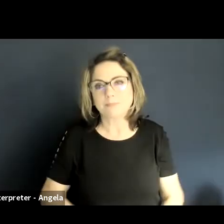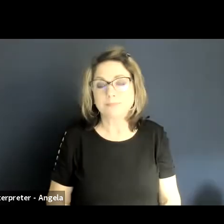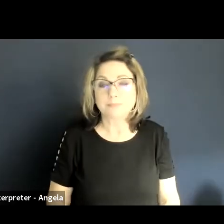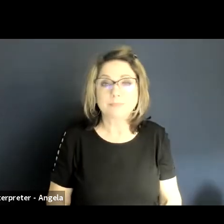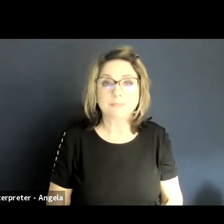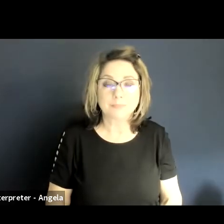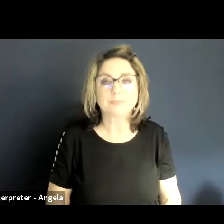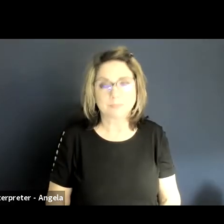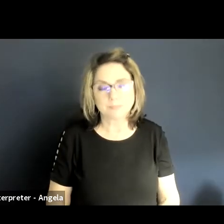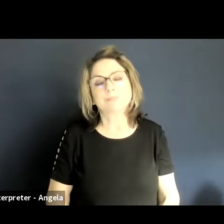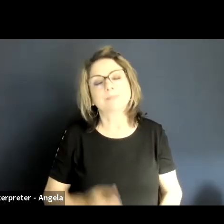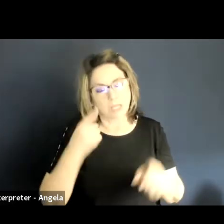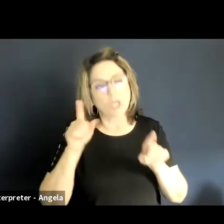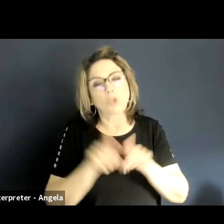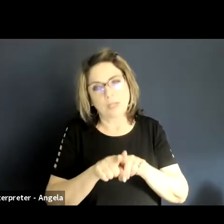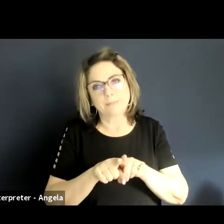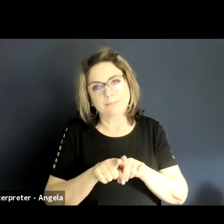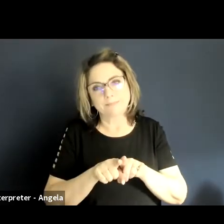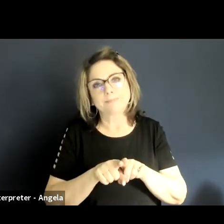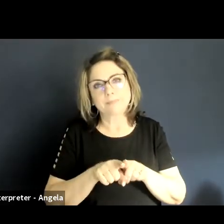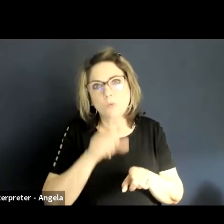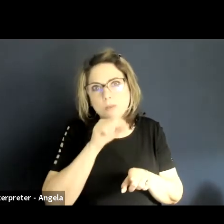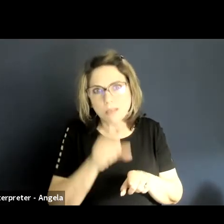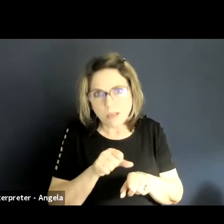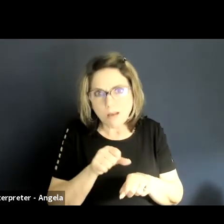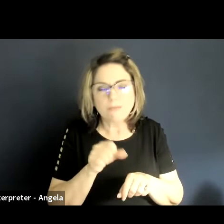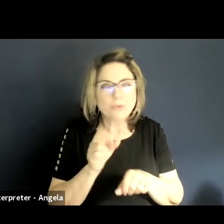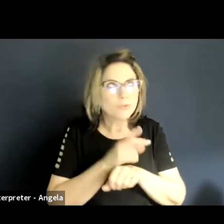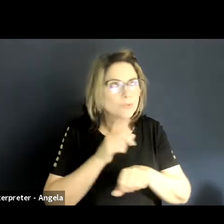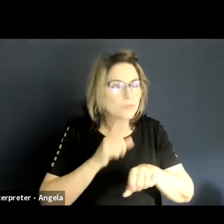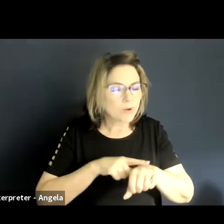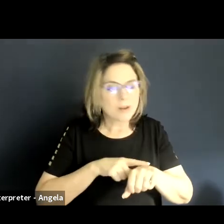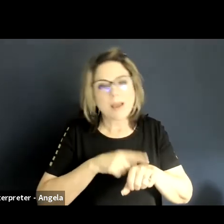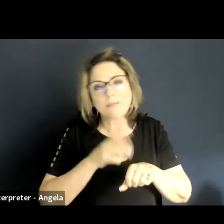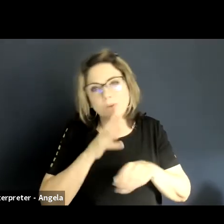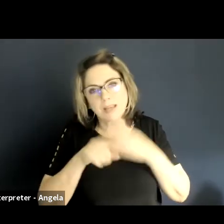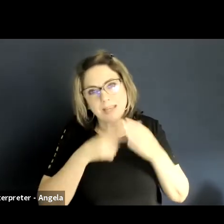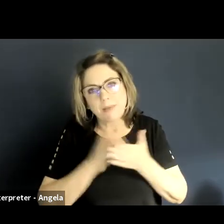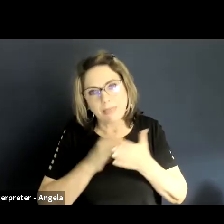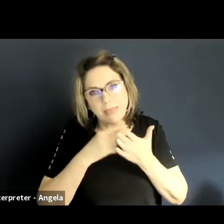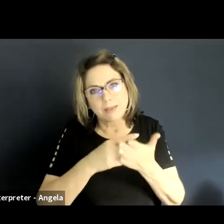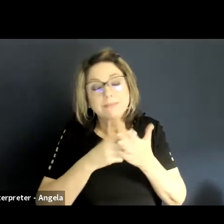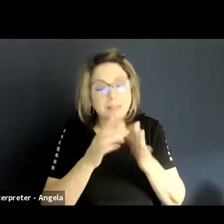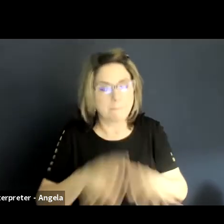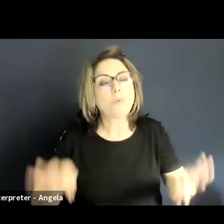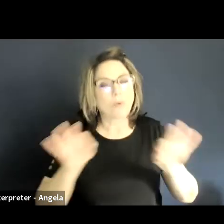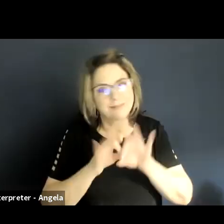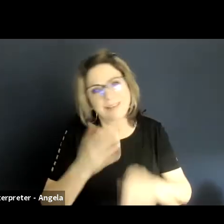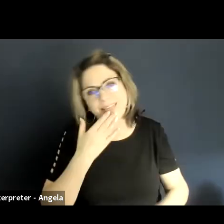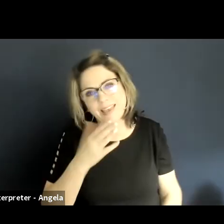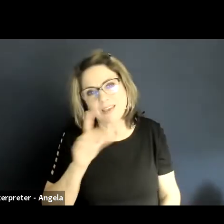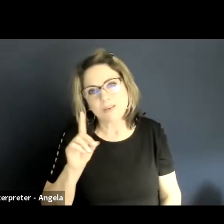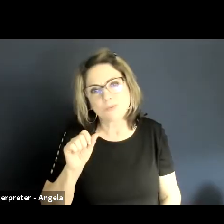Yeah, very much agreed. And I'd love to spend more time talking about that because that is really key, Daisy. Thank you for that.